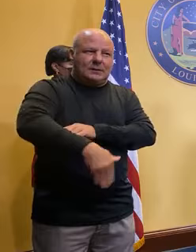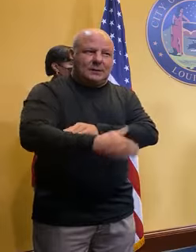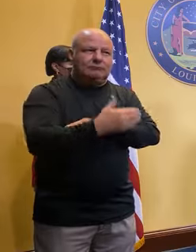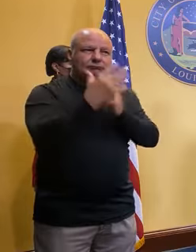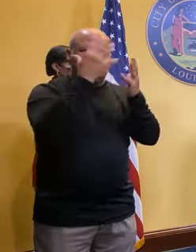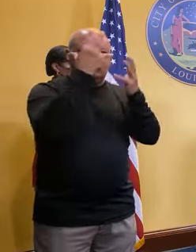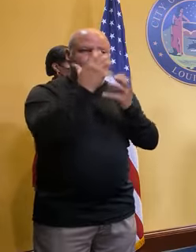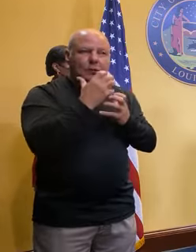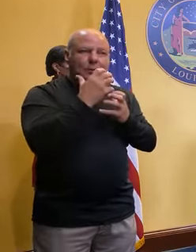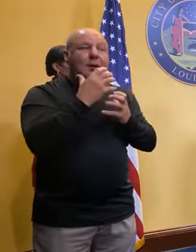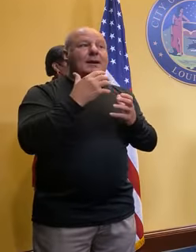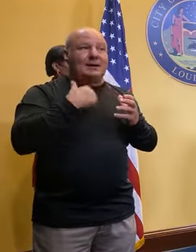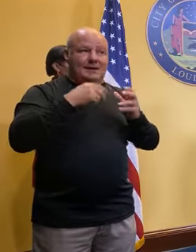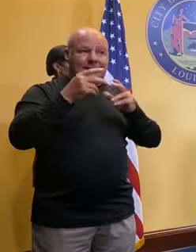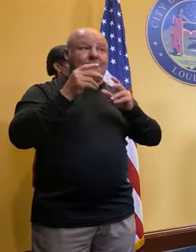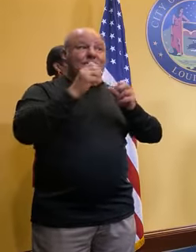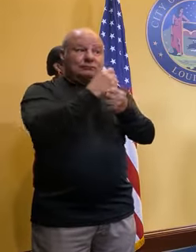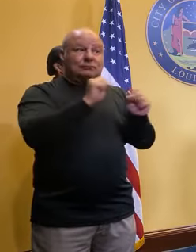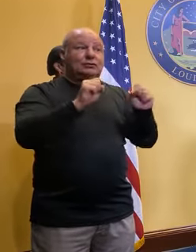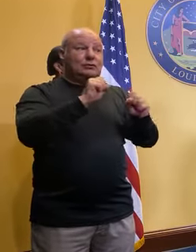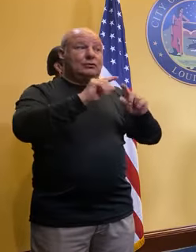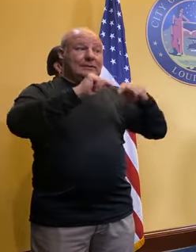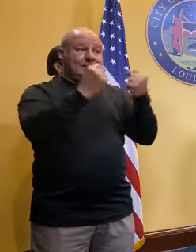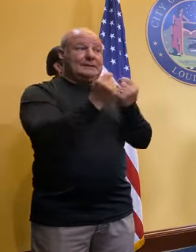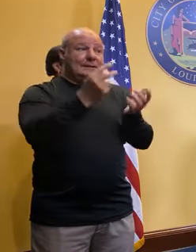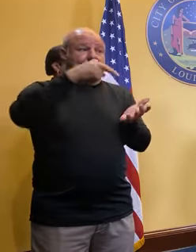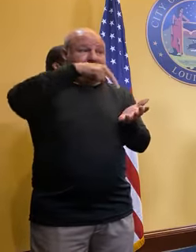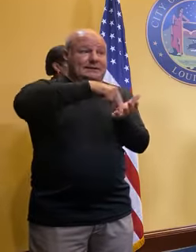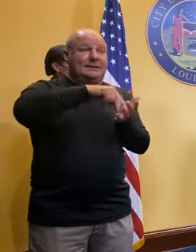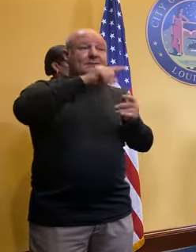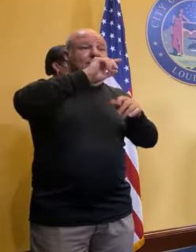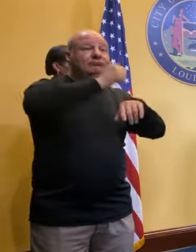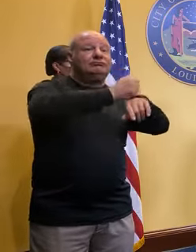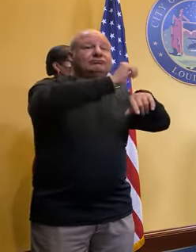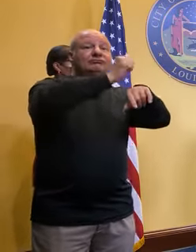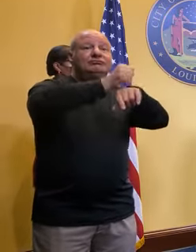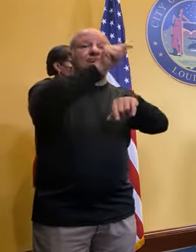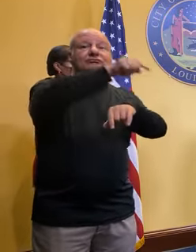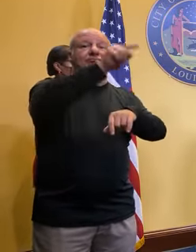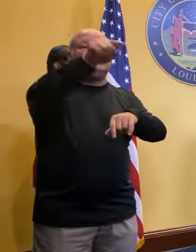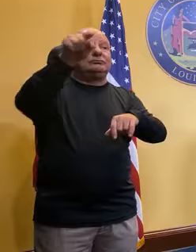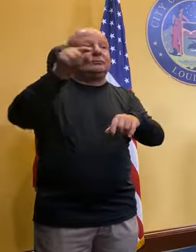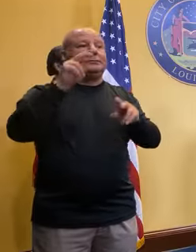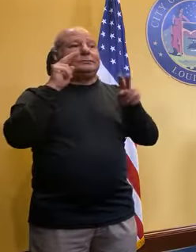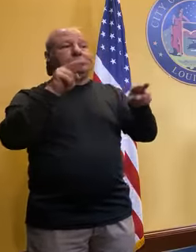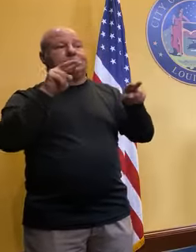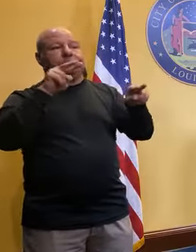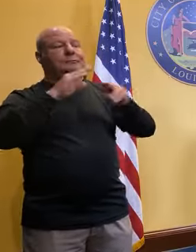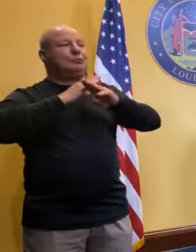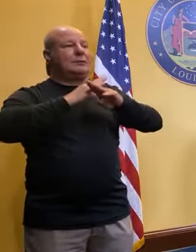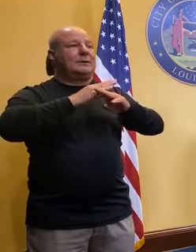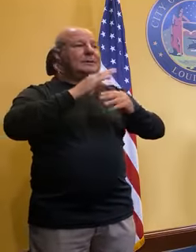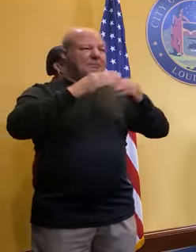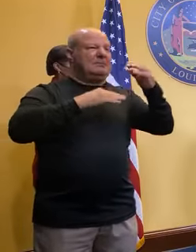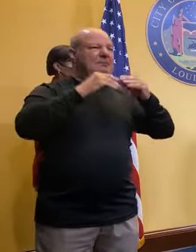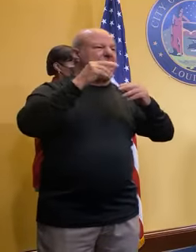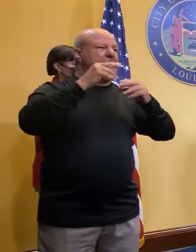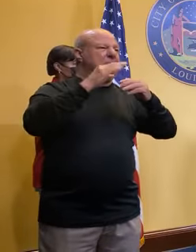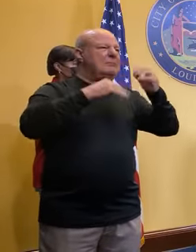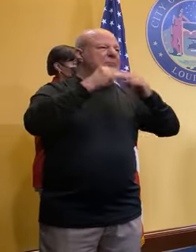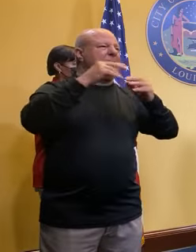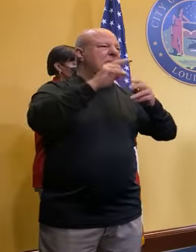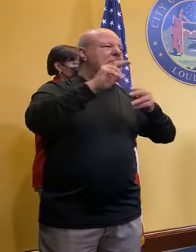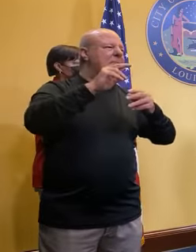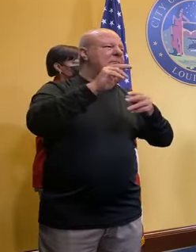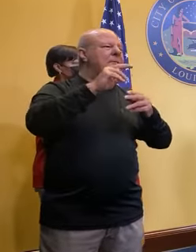out there. They're standing static posts at critical areas around the city, protecting businesses and infrastructure. I'll go over